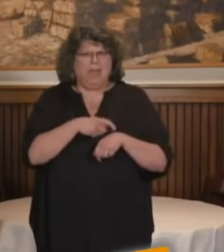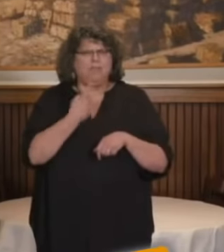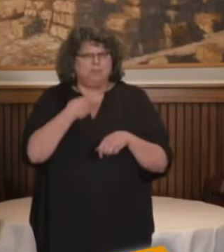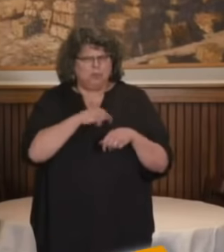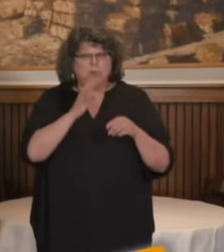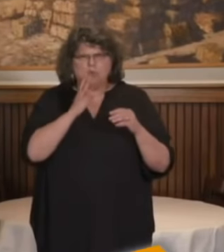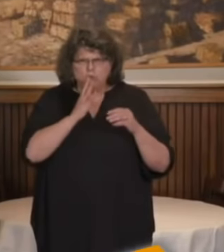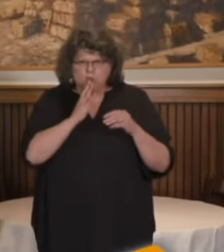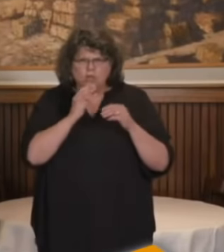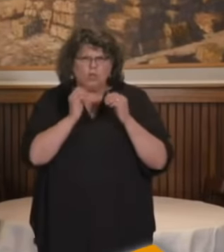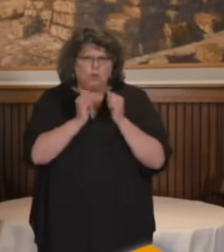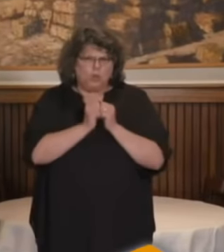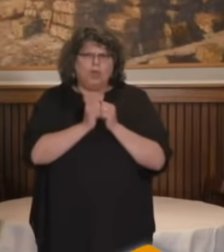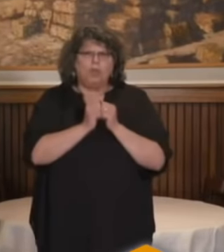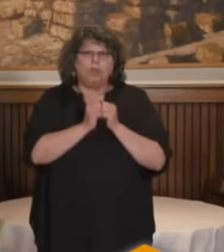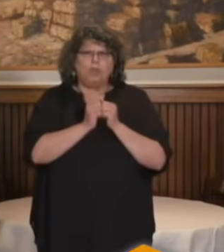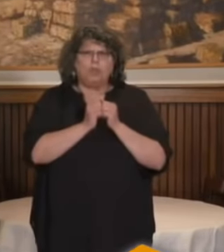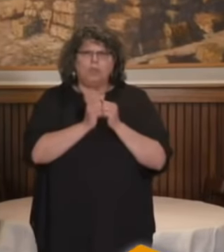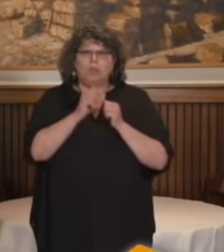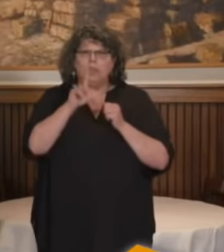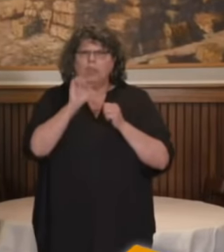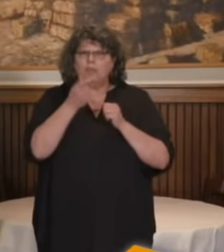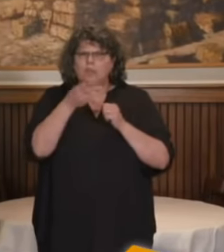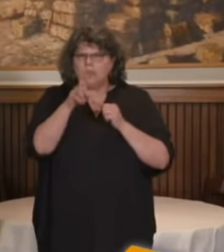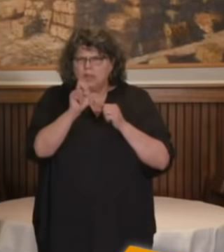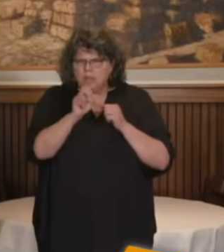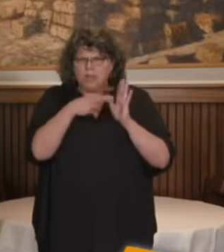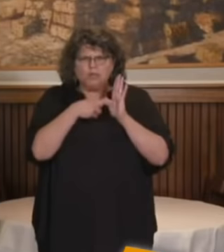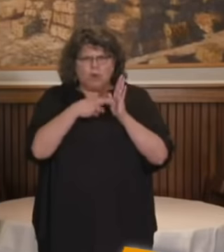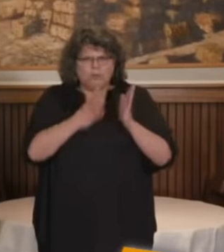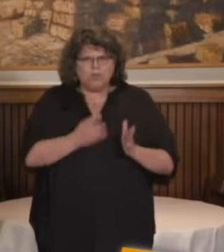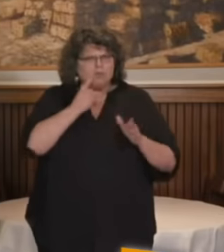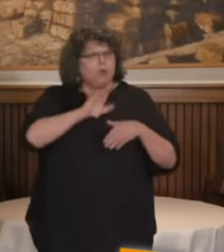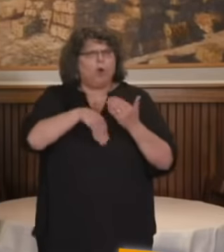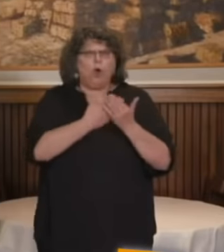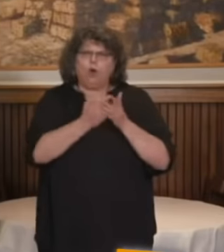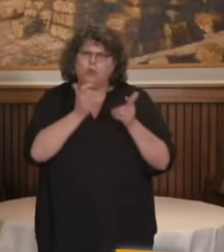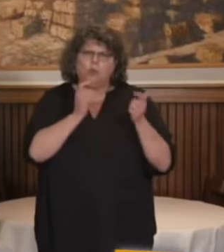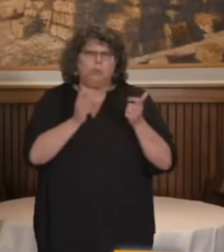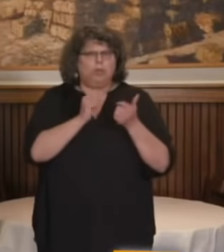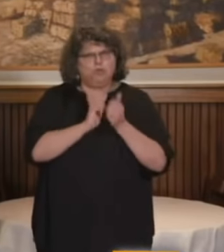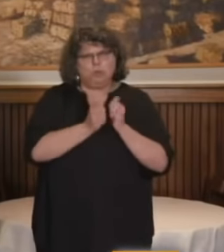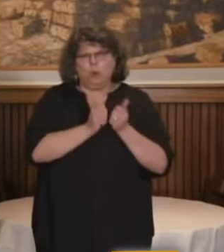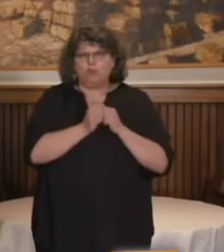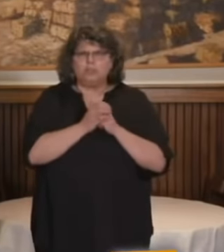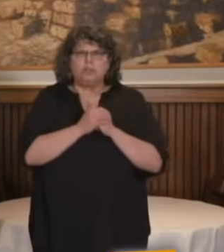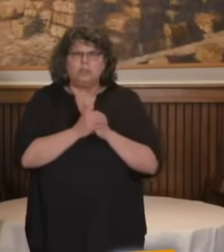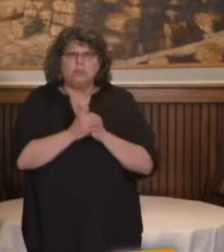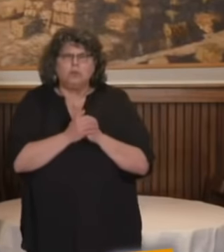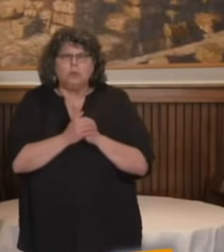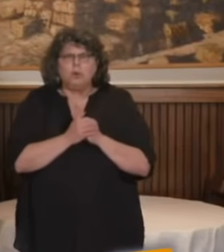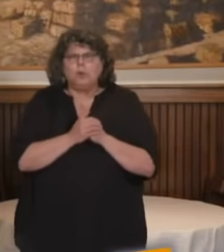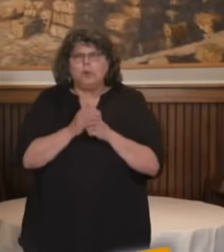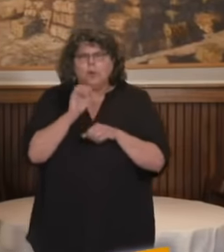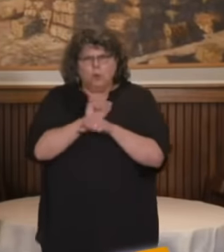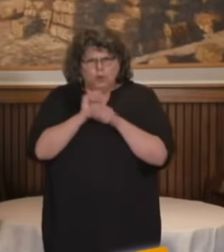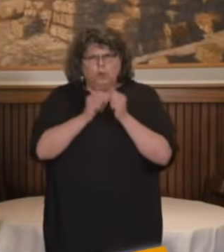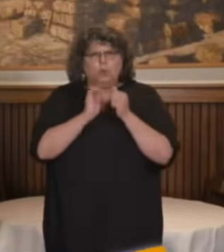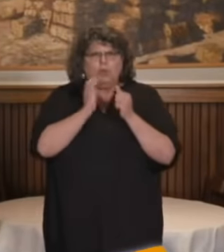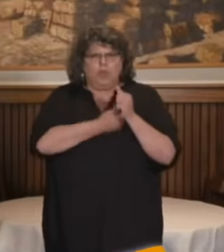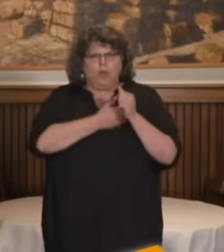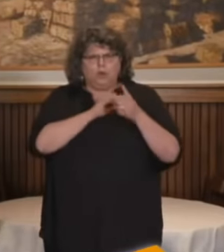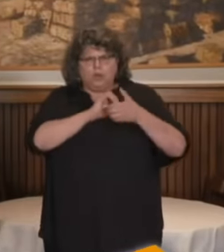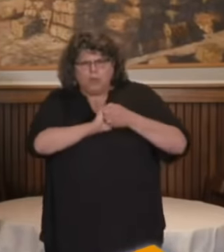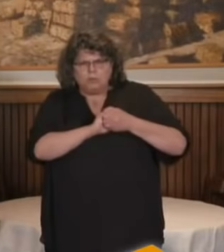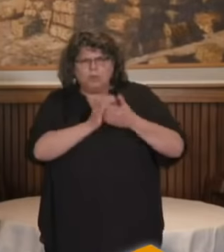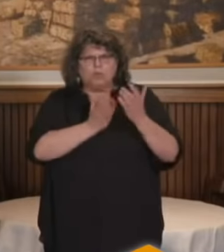talking with league representatives from all the major league sports and working with our collaborative